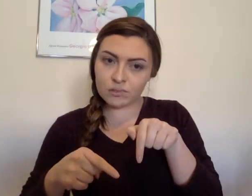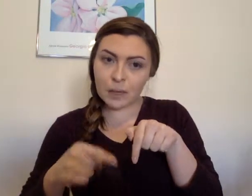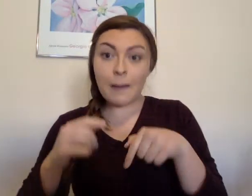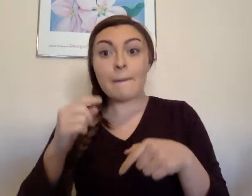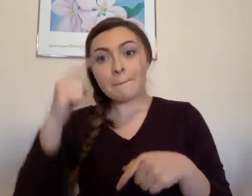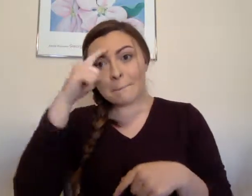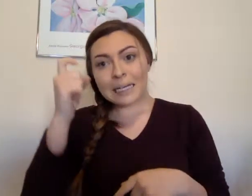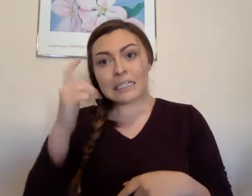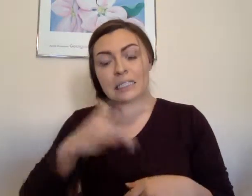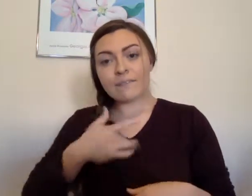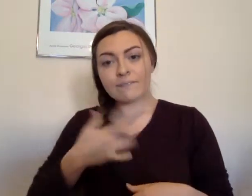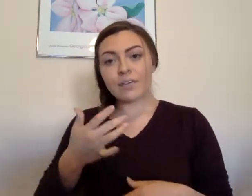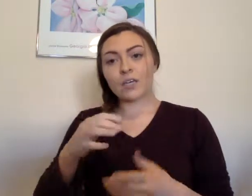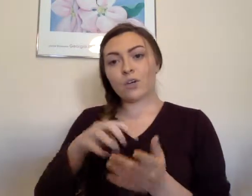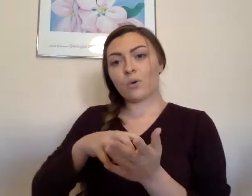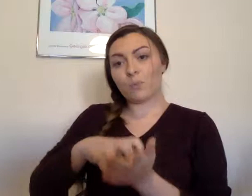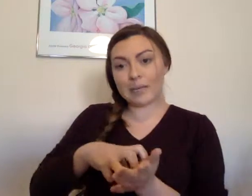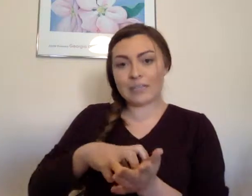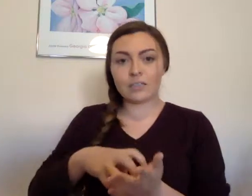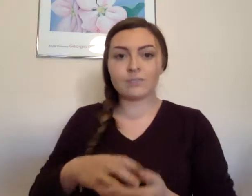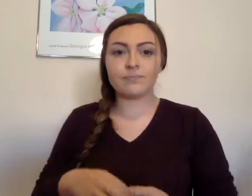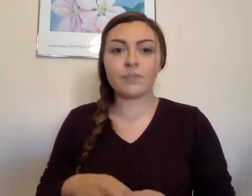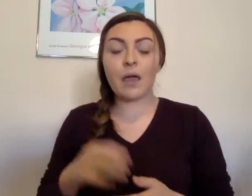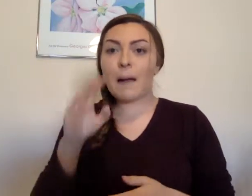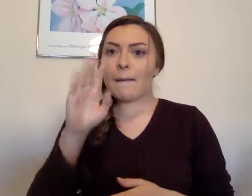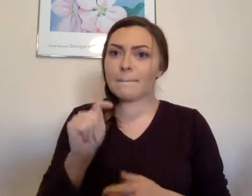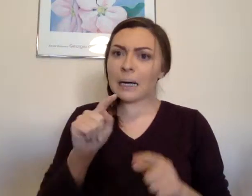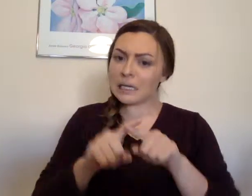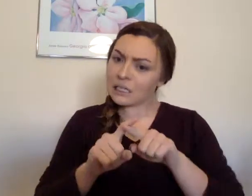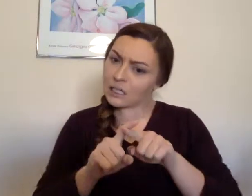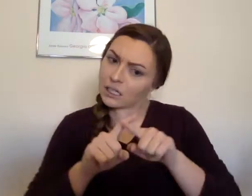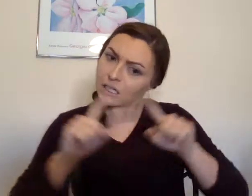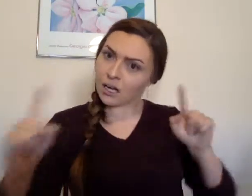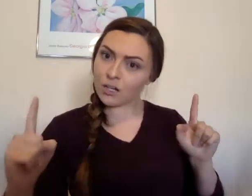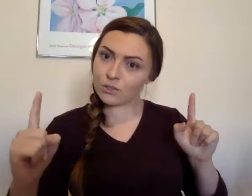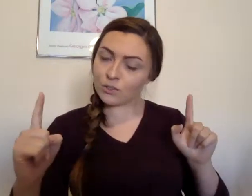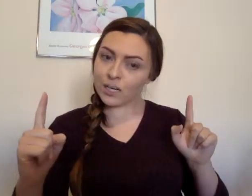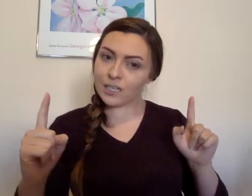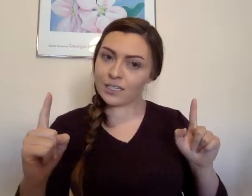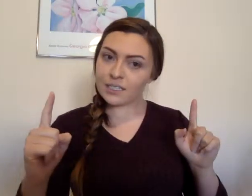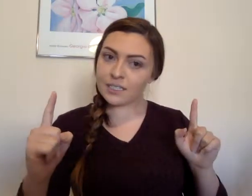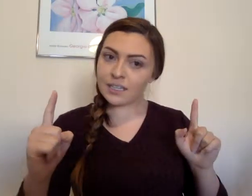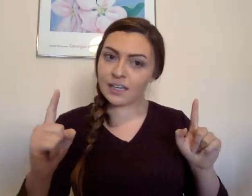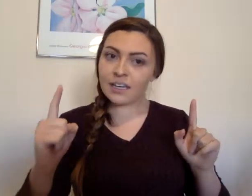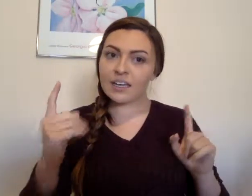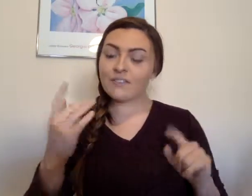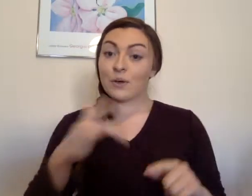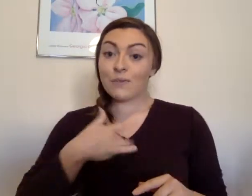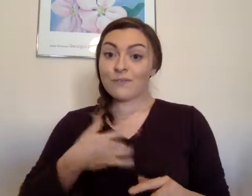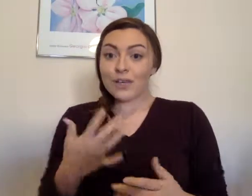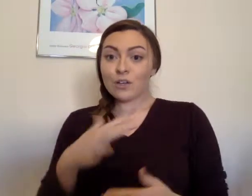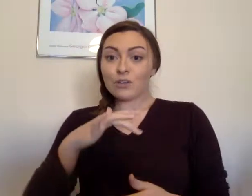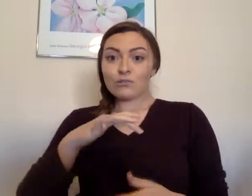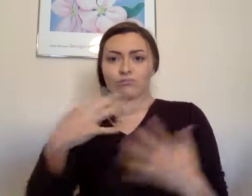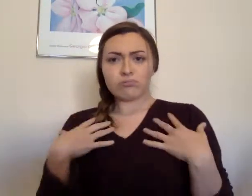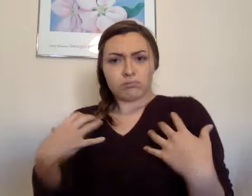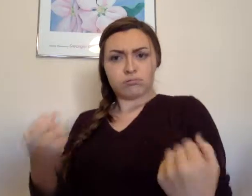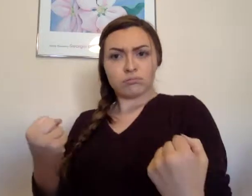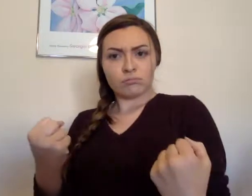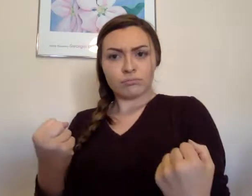by contrast, when somebody feels strong, their body language opens up. They might put their arms down to their side, their shoulders